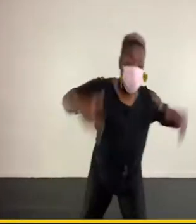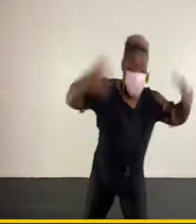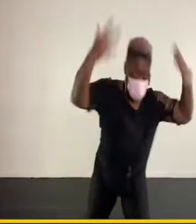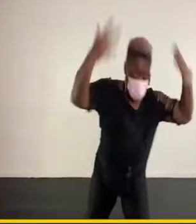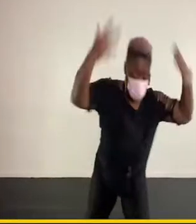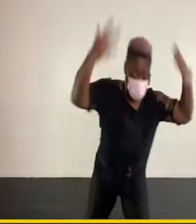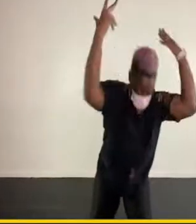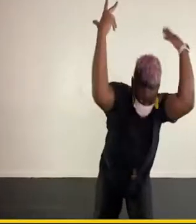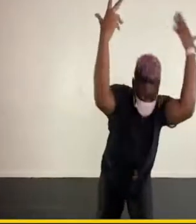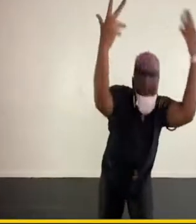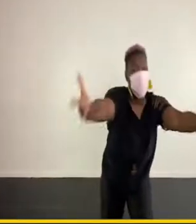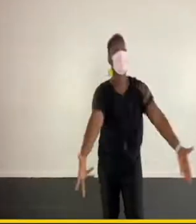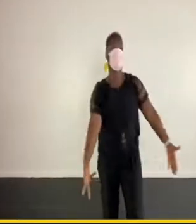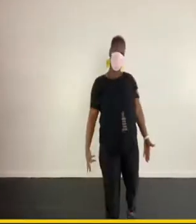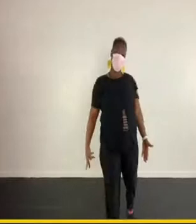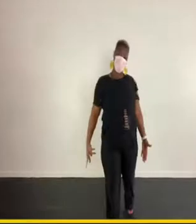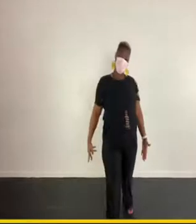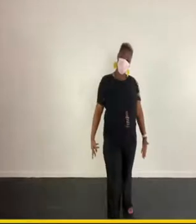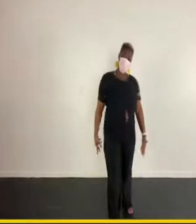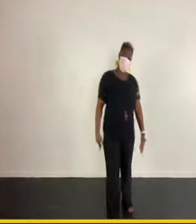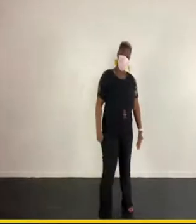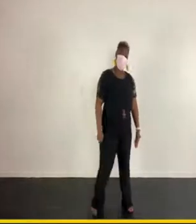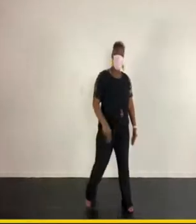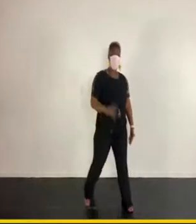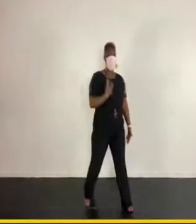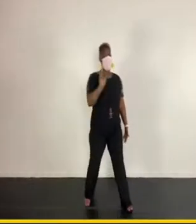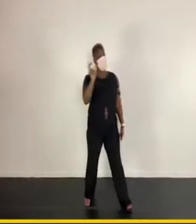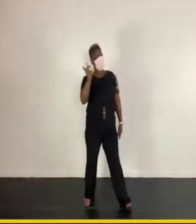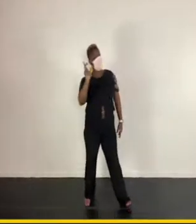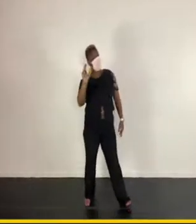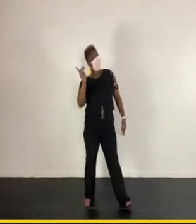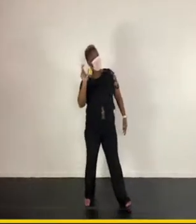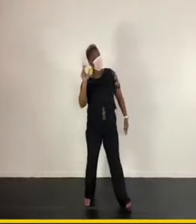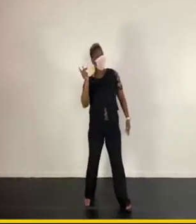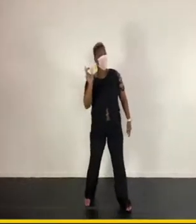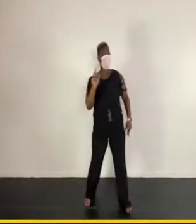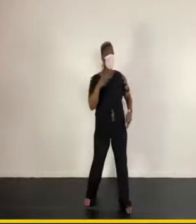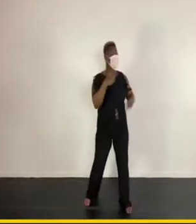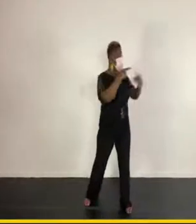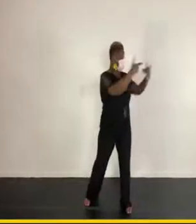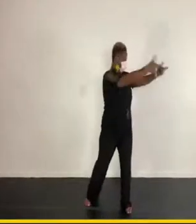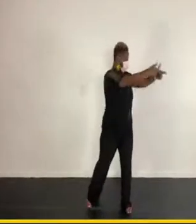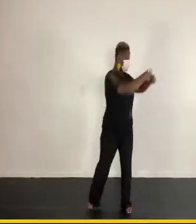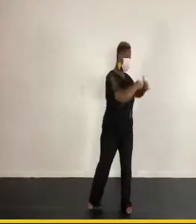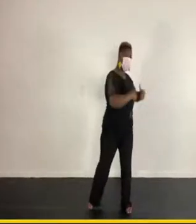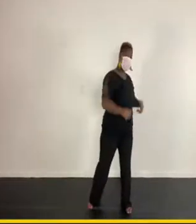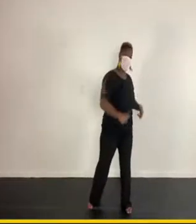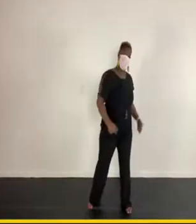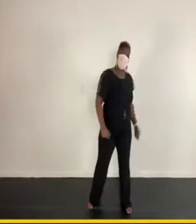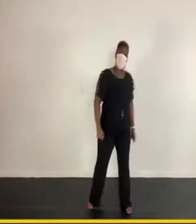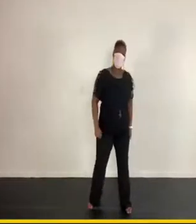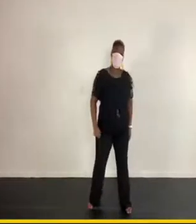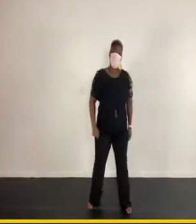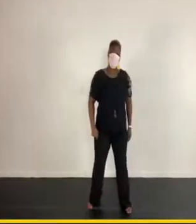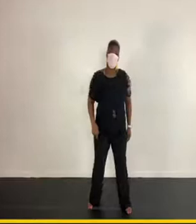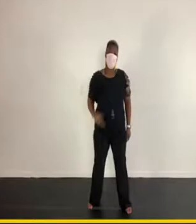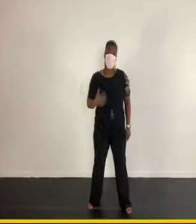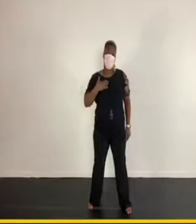ruled in his favor, of course, based on his full-headed fable.